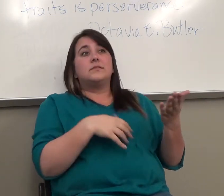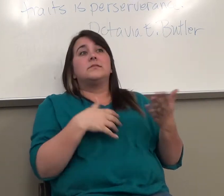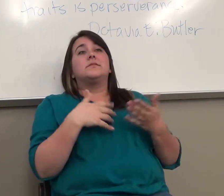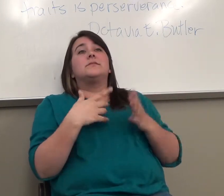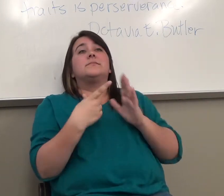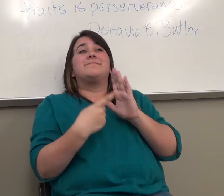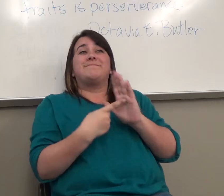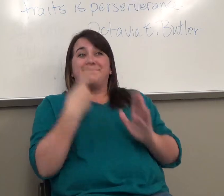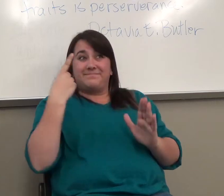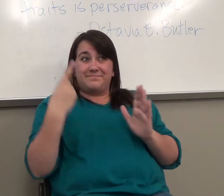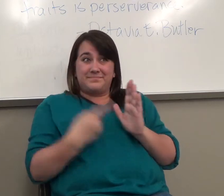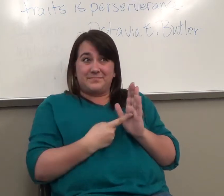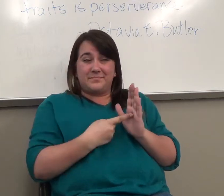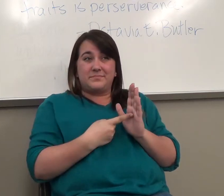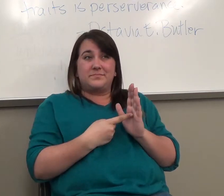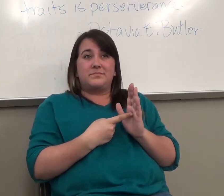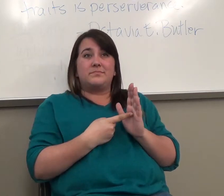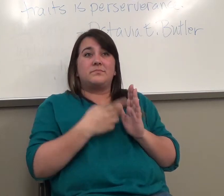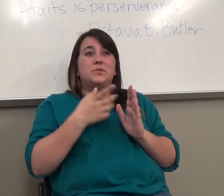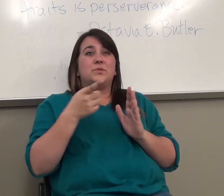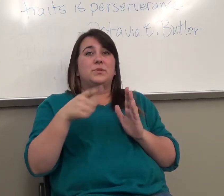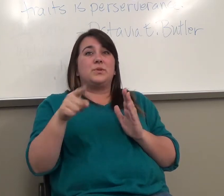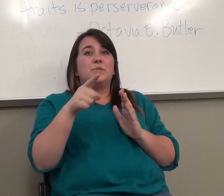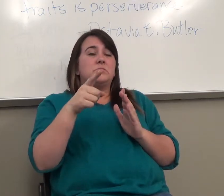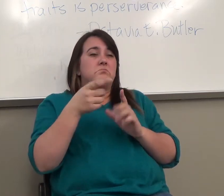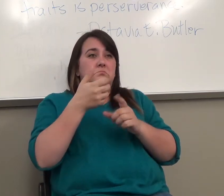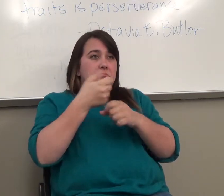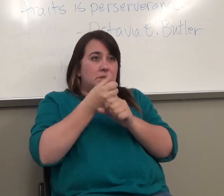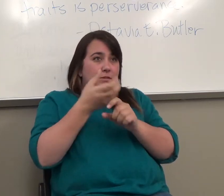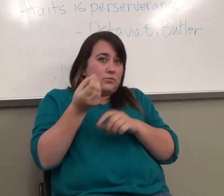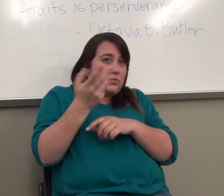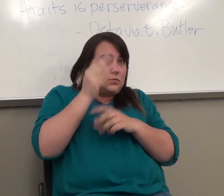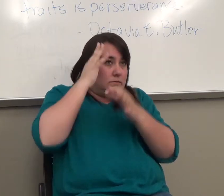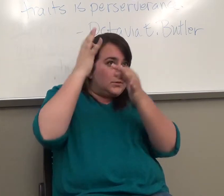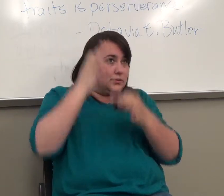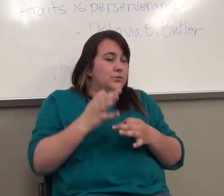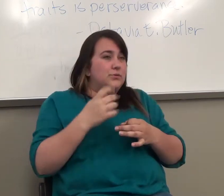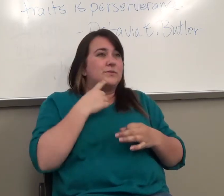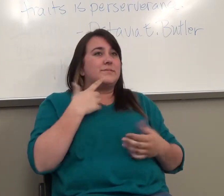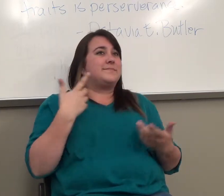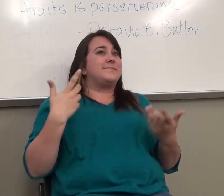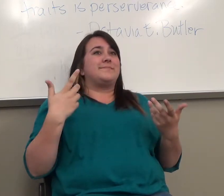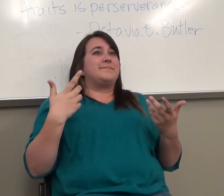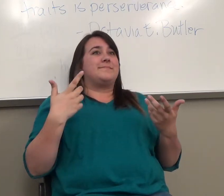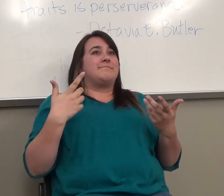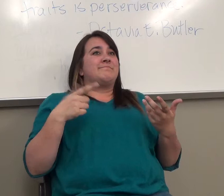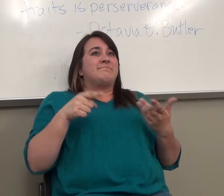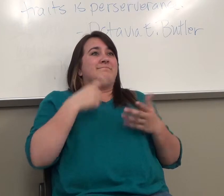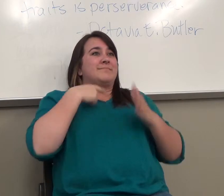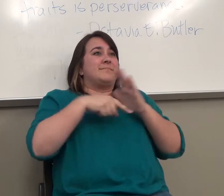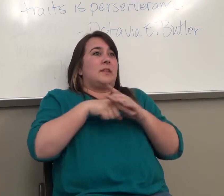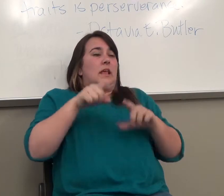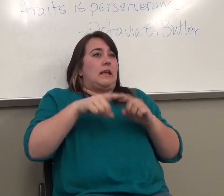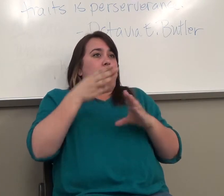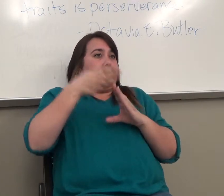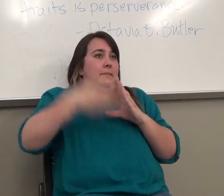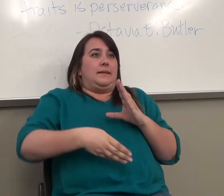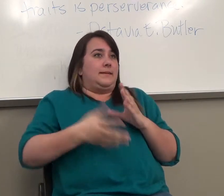sometimes you make a decision that you're not going to be able to do one or the other